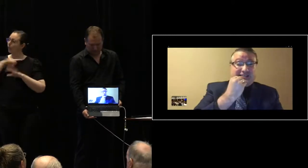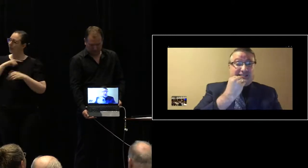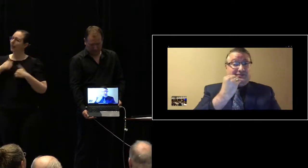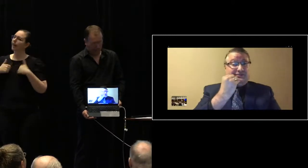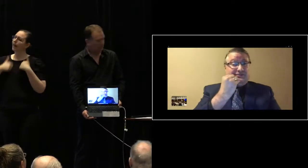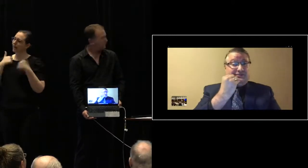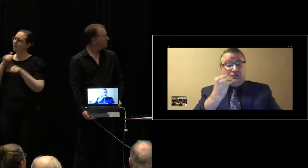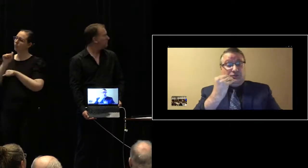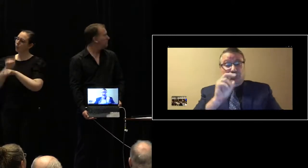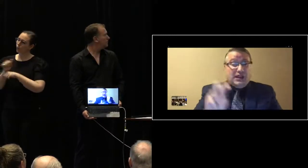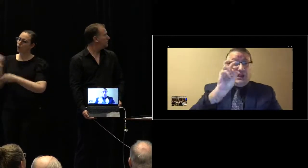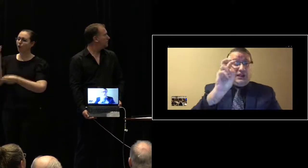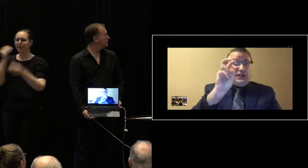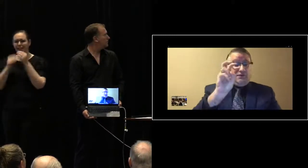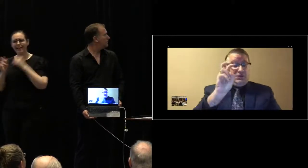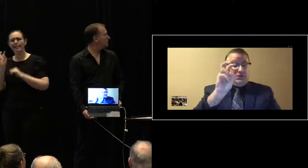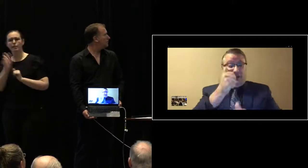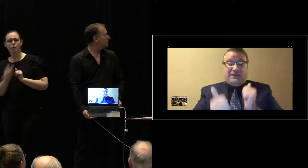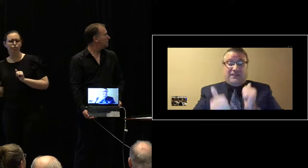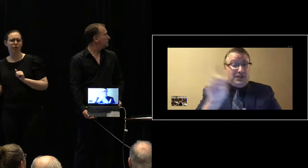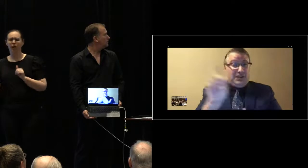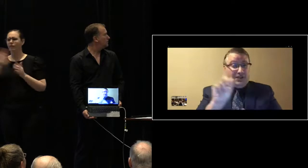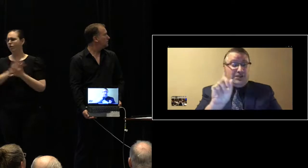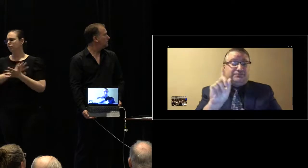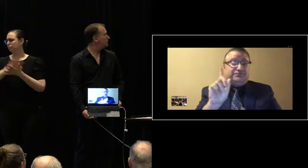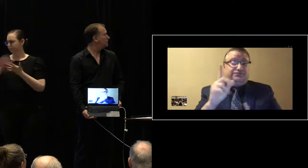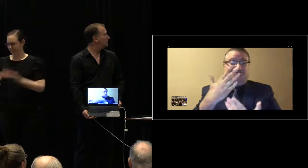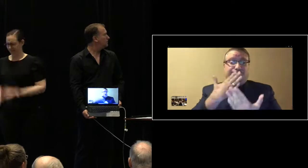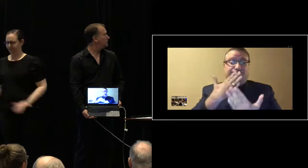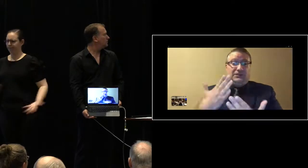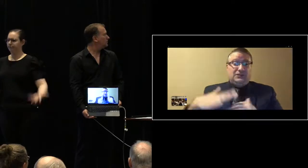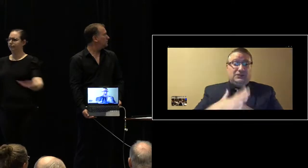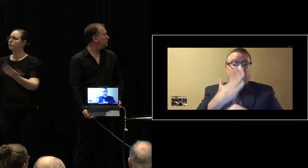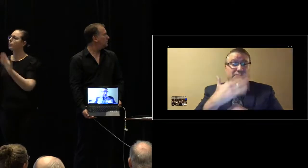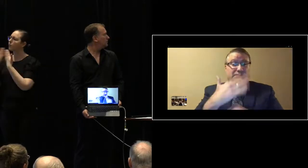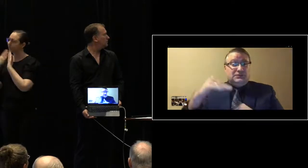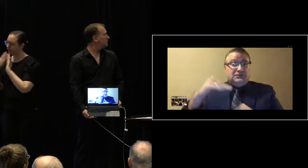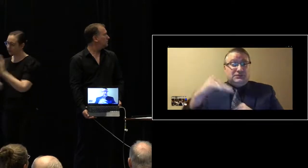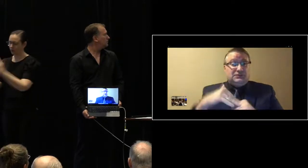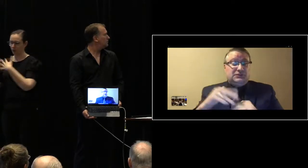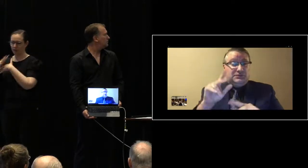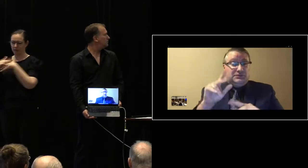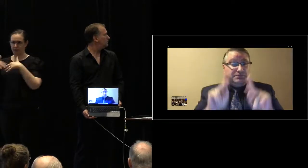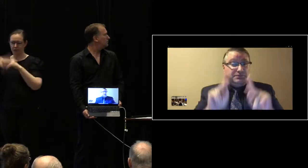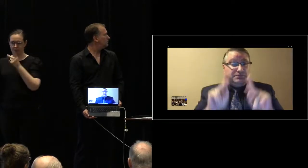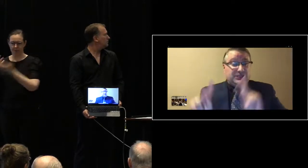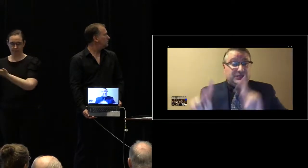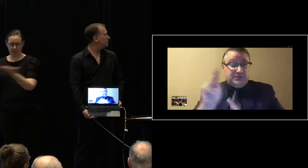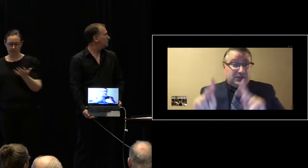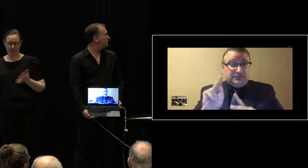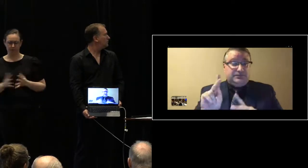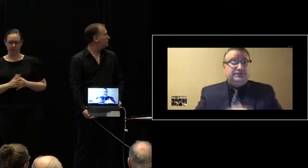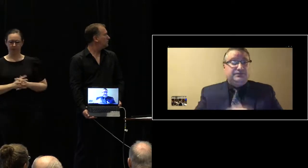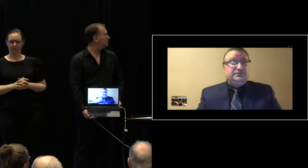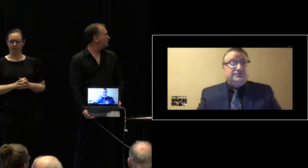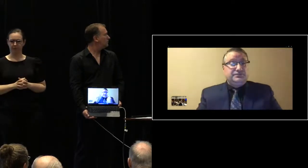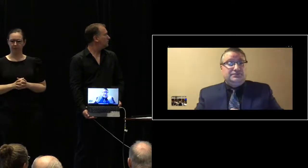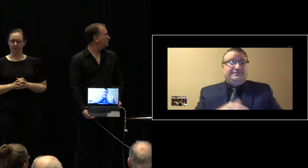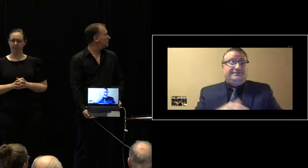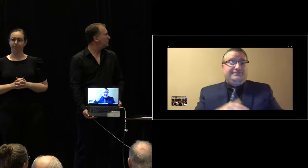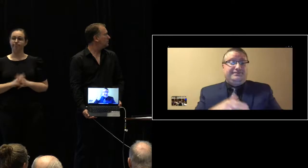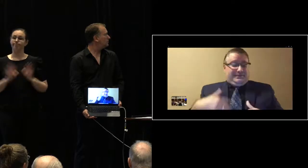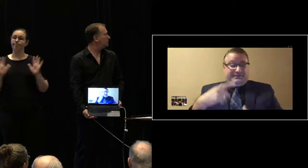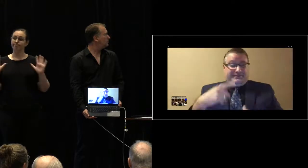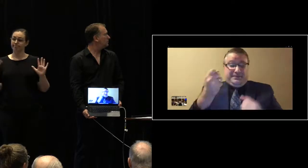stewarded the land where we live, eat, work, play, and travel. Thank you to those Indigenous peoples.